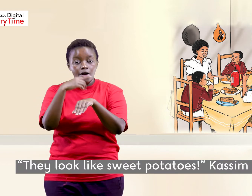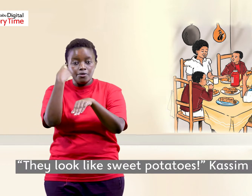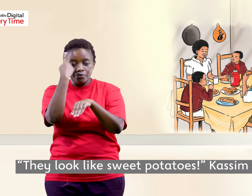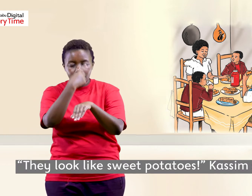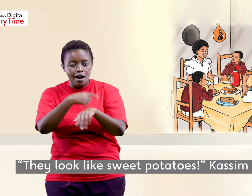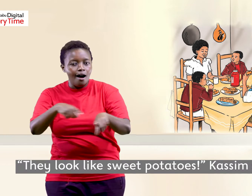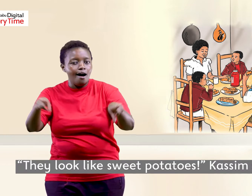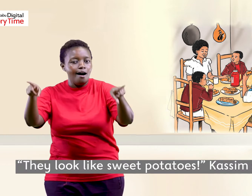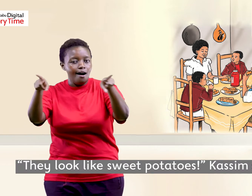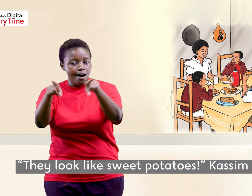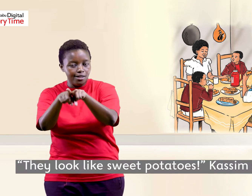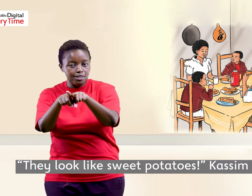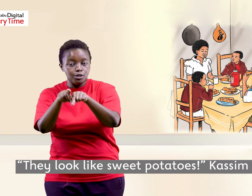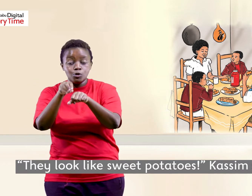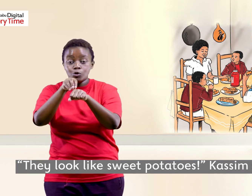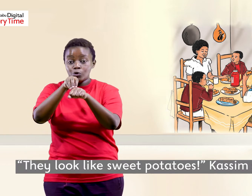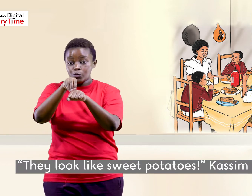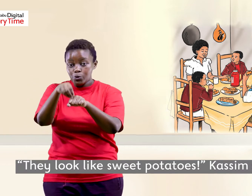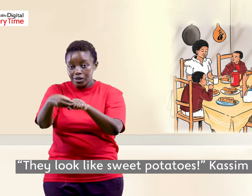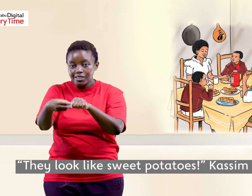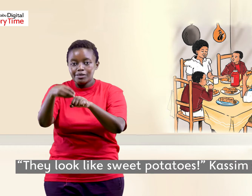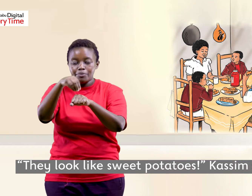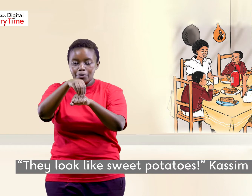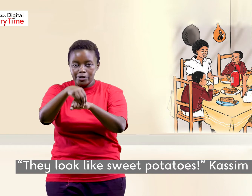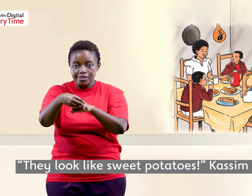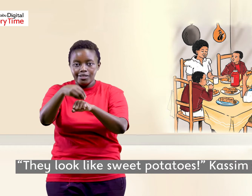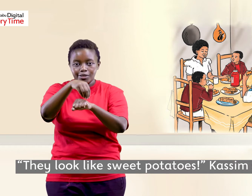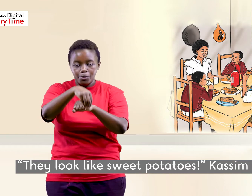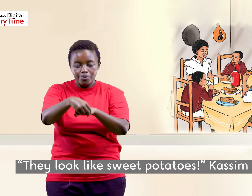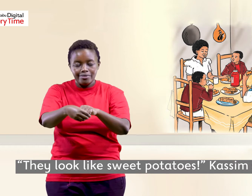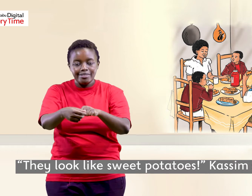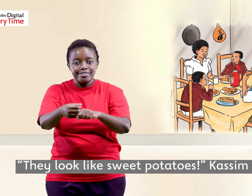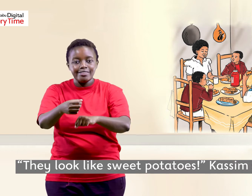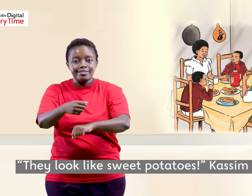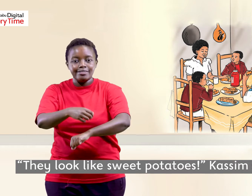"They look like sweet potatoes," Kasim said.